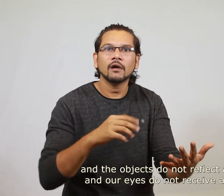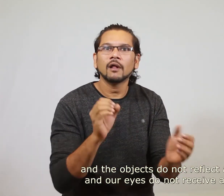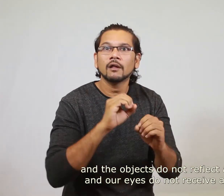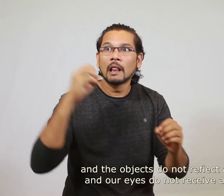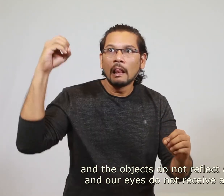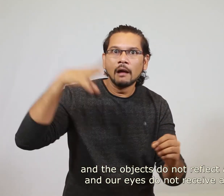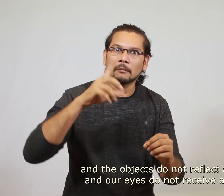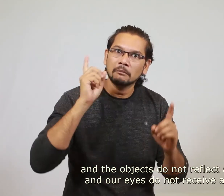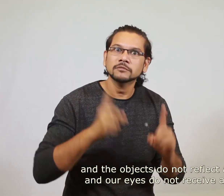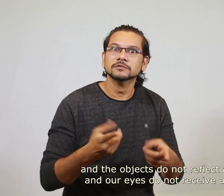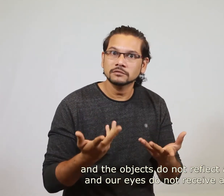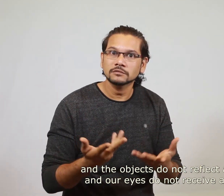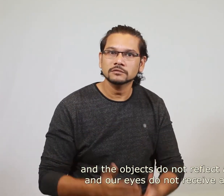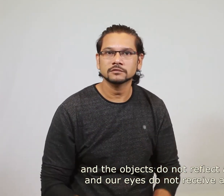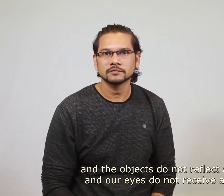and our eyes do not receive any light.